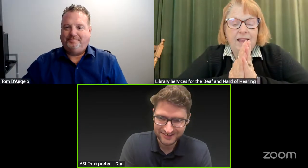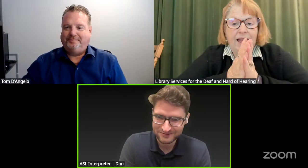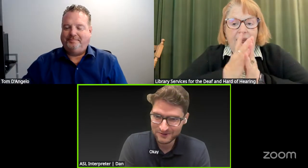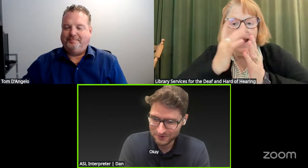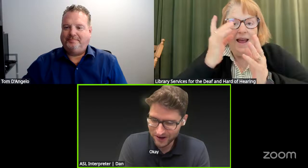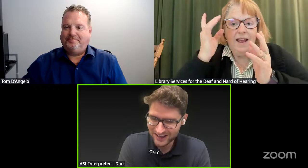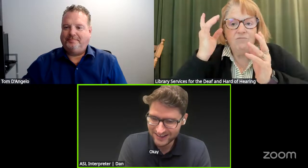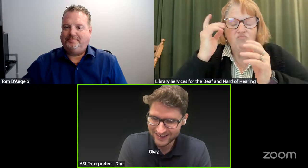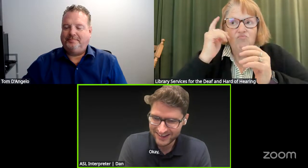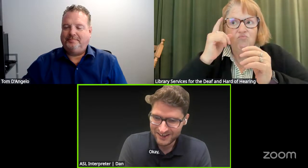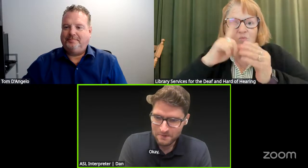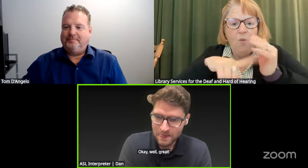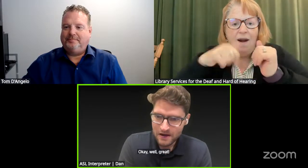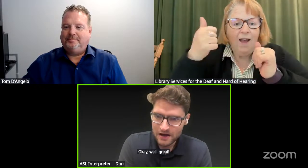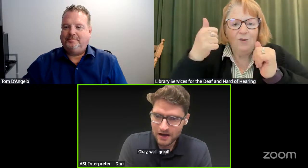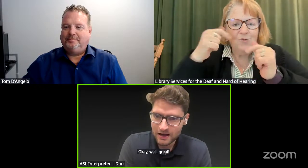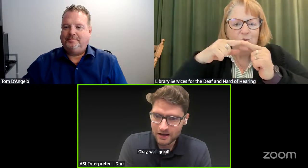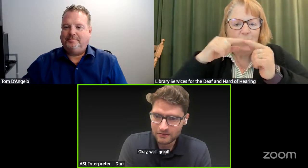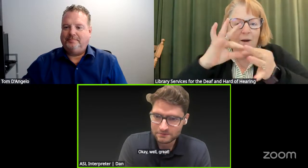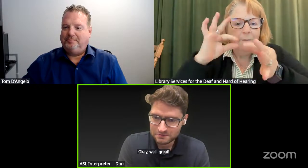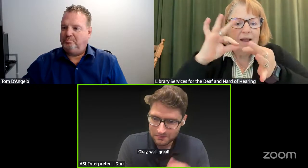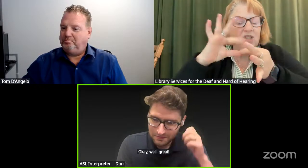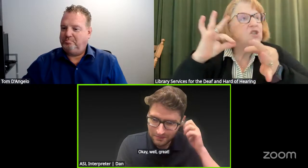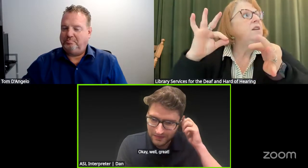Okay. Well, great.